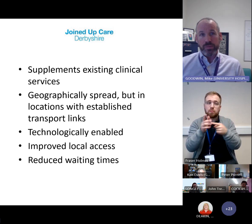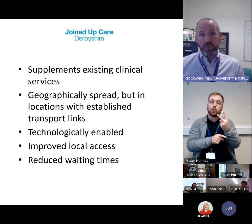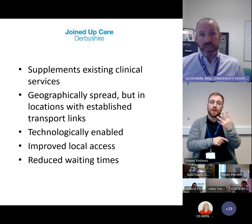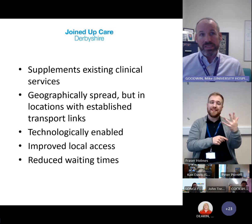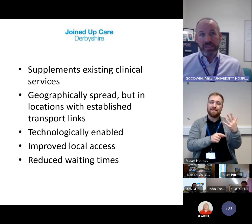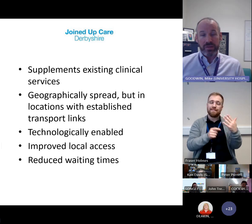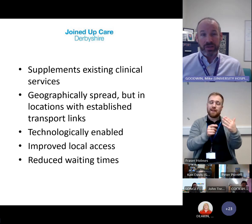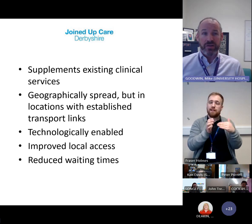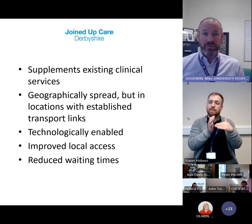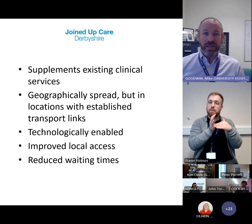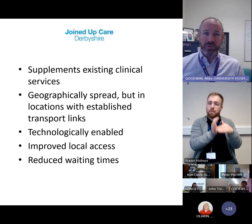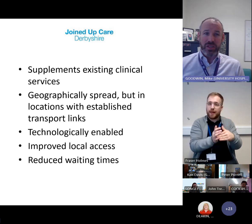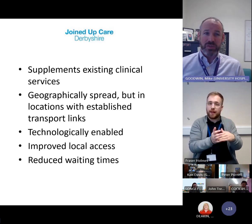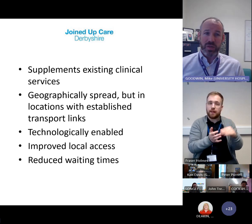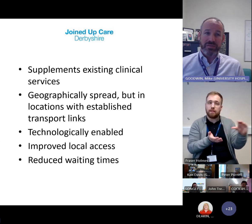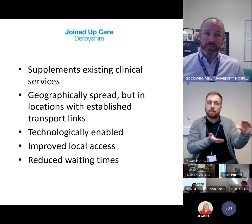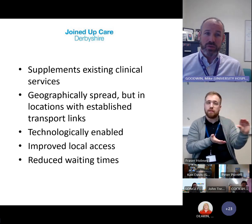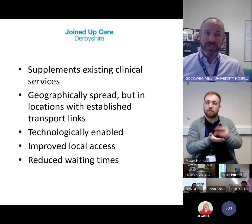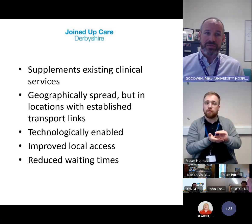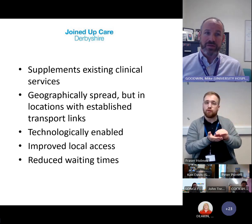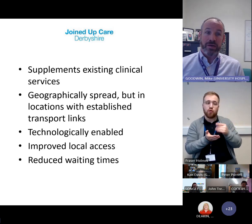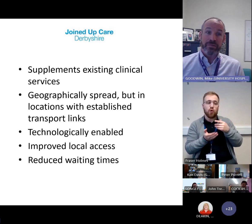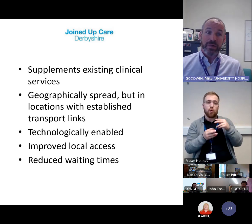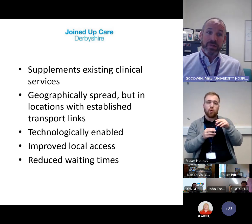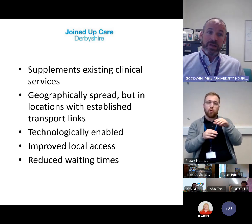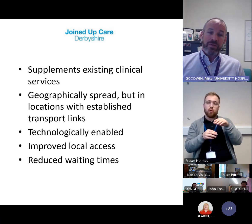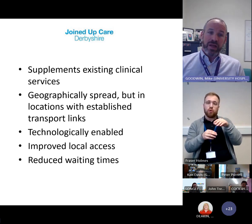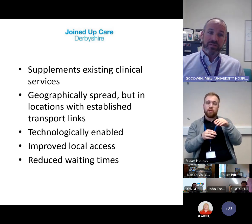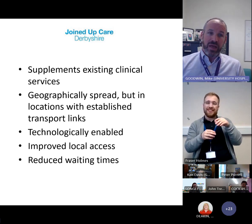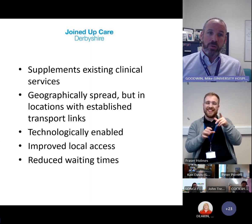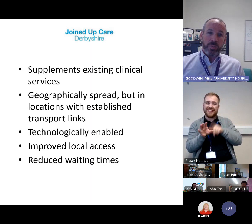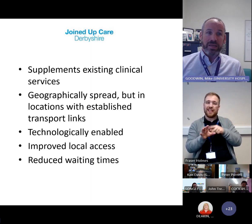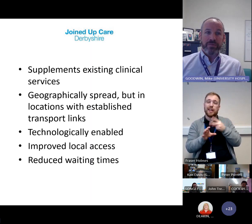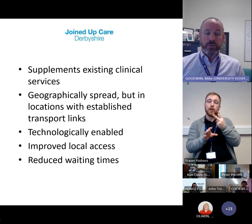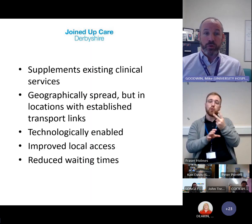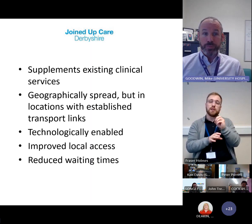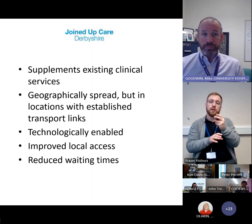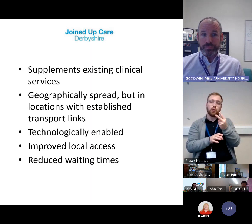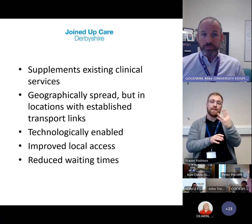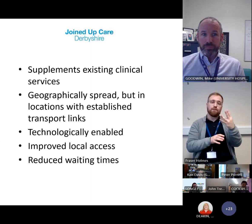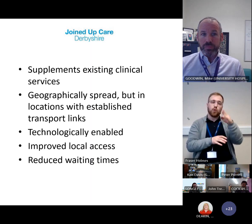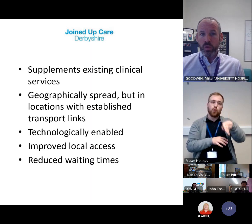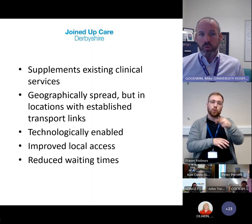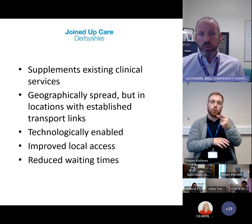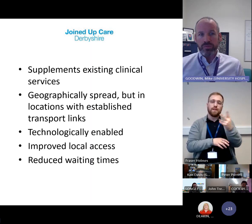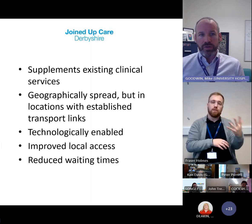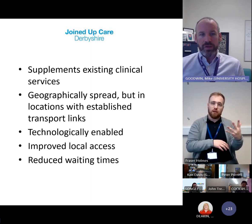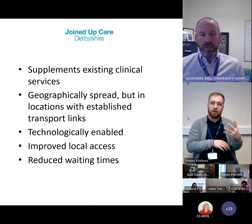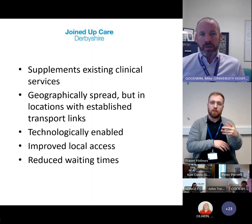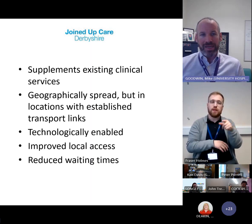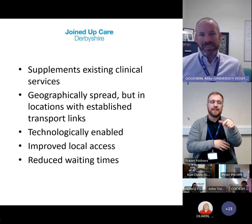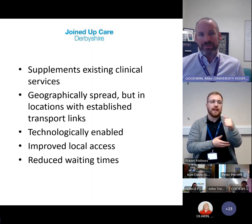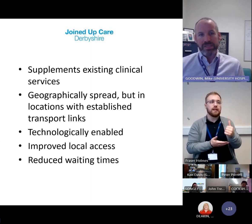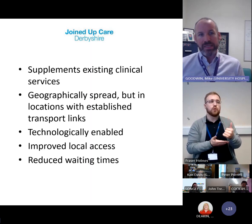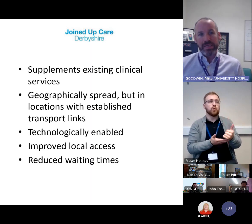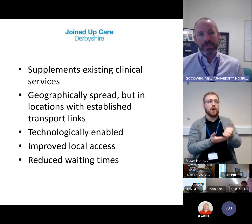for financial year 24-25, and that's to help pay for all of